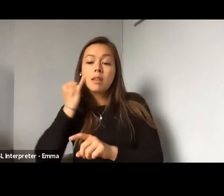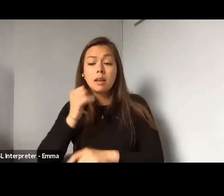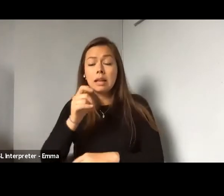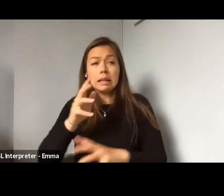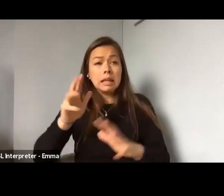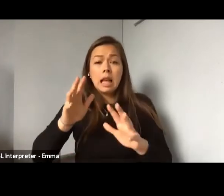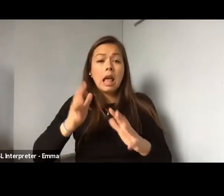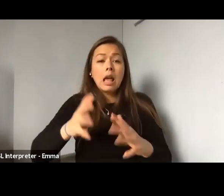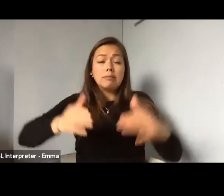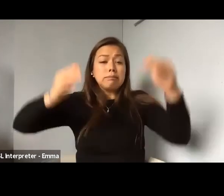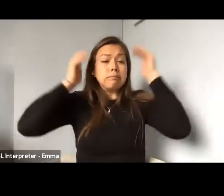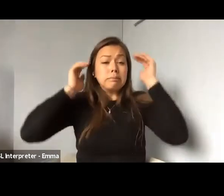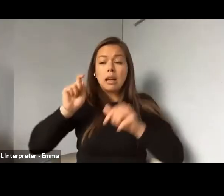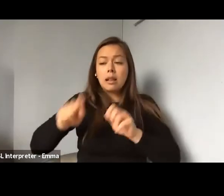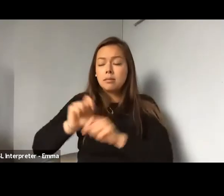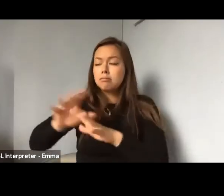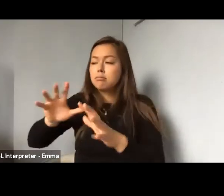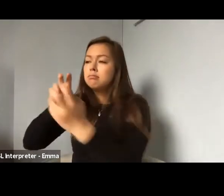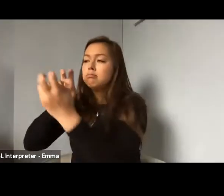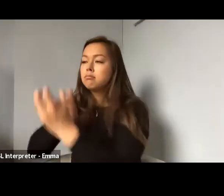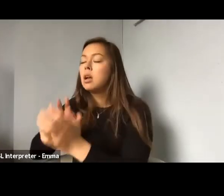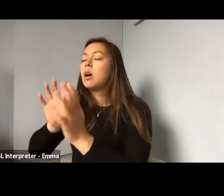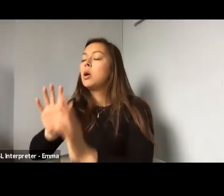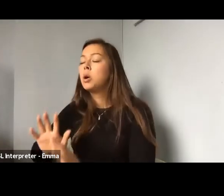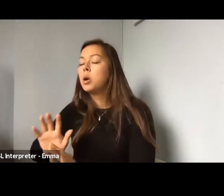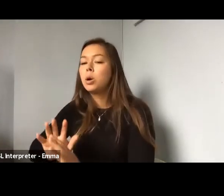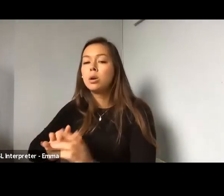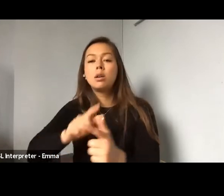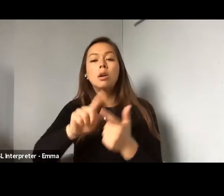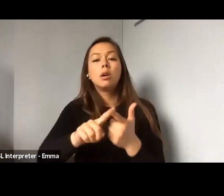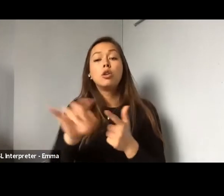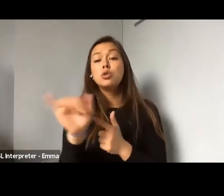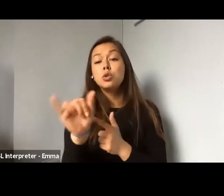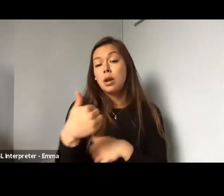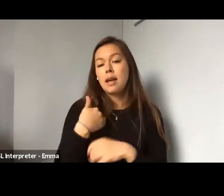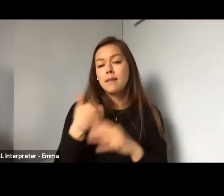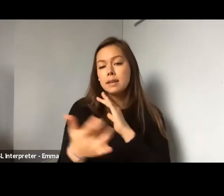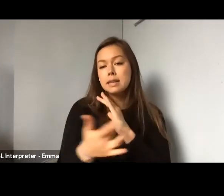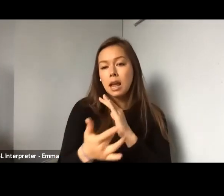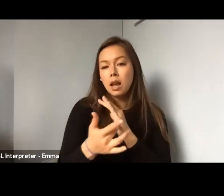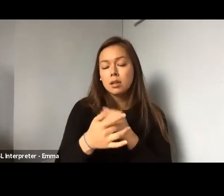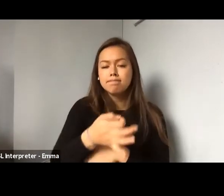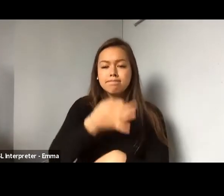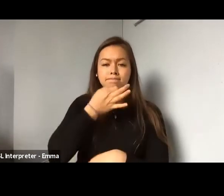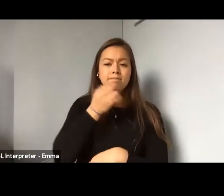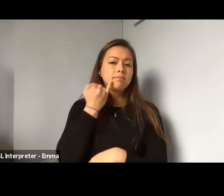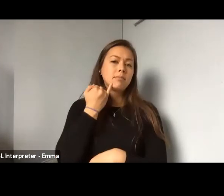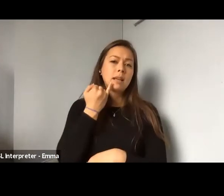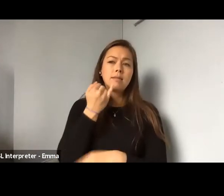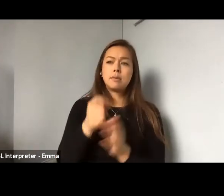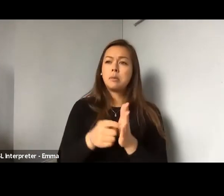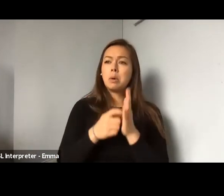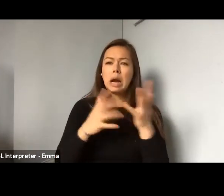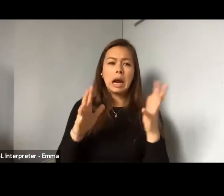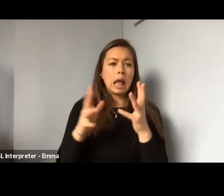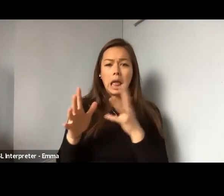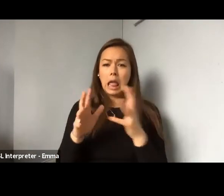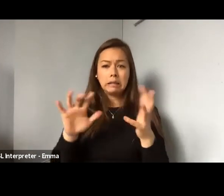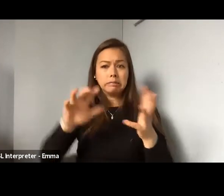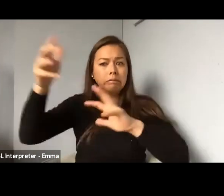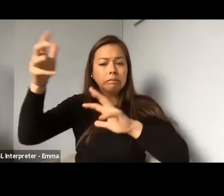I said, to kind of speak about their experience in gender-based violence work, as